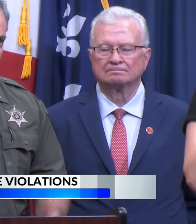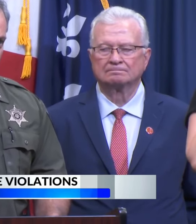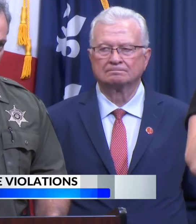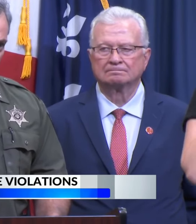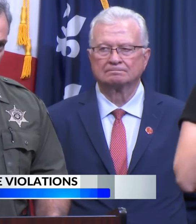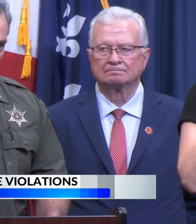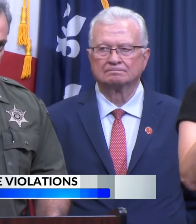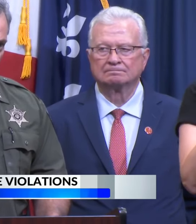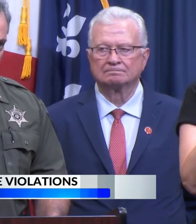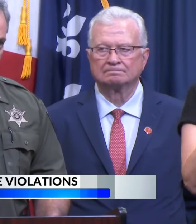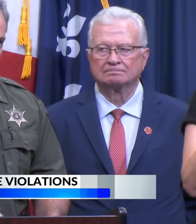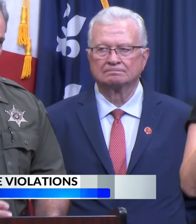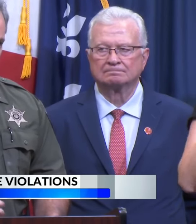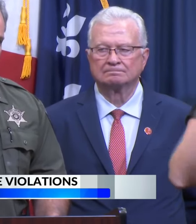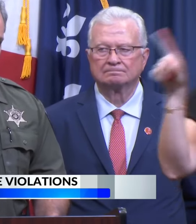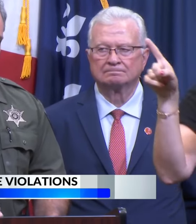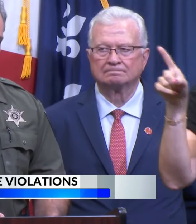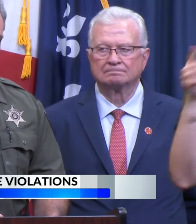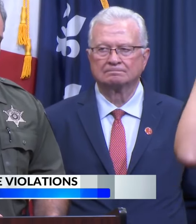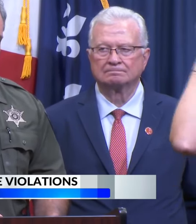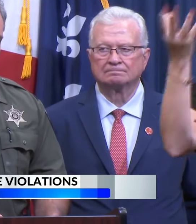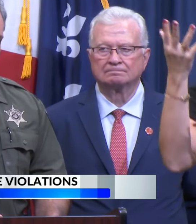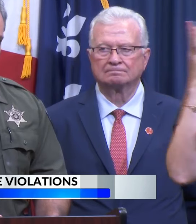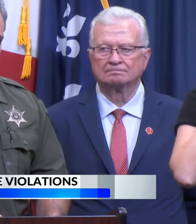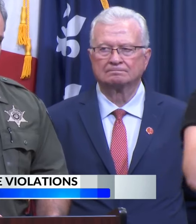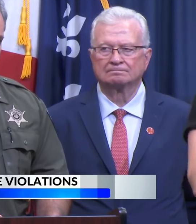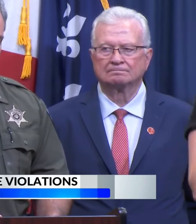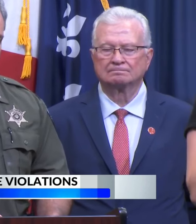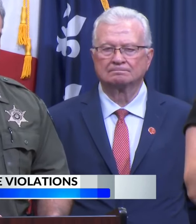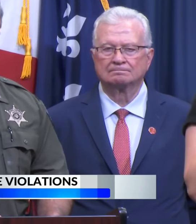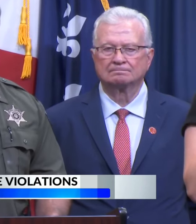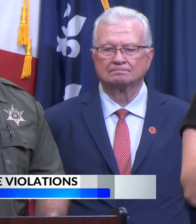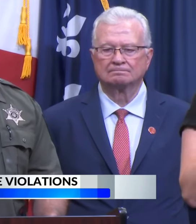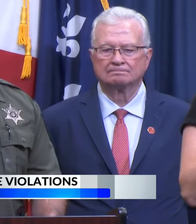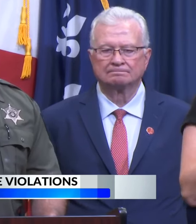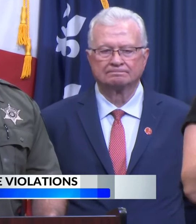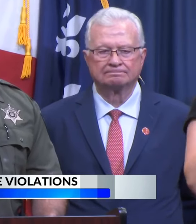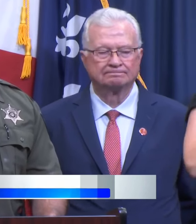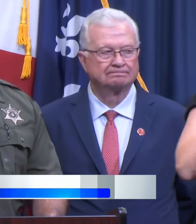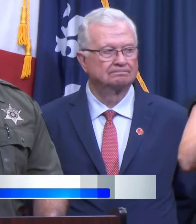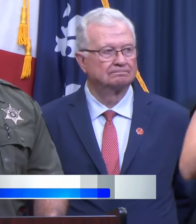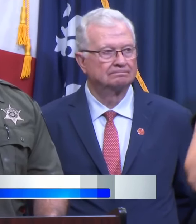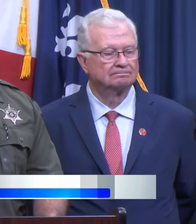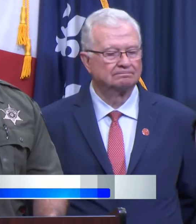obviously, and then we report that so we can get the word out to everyone.